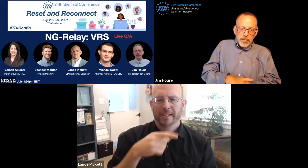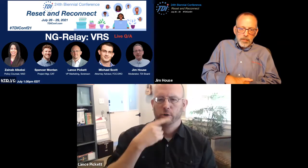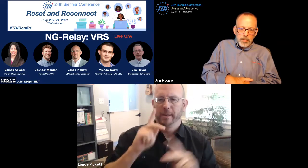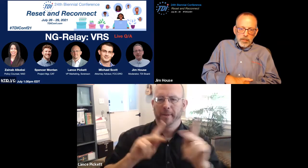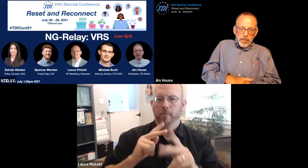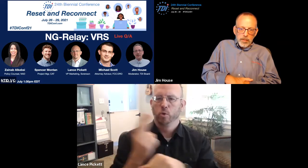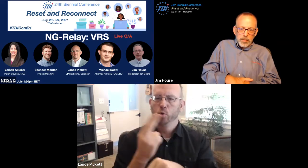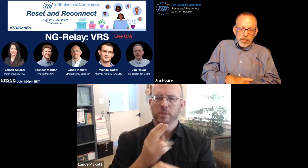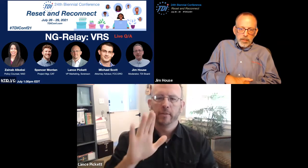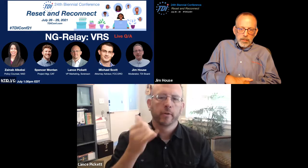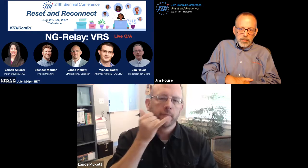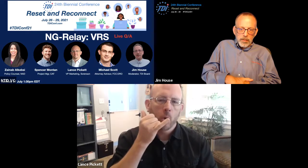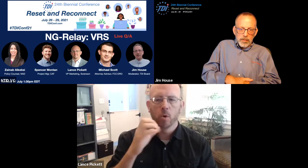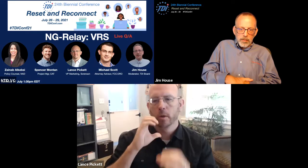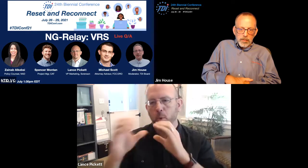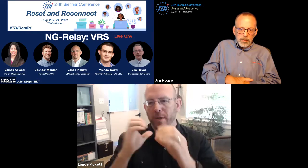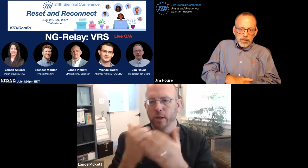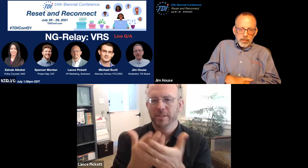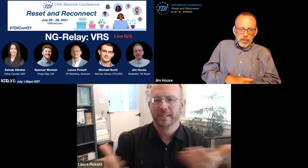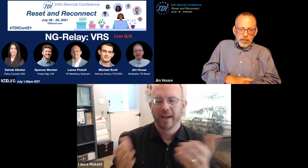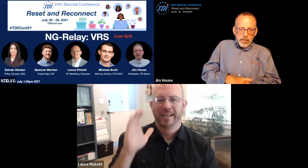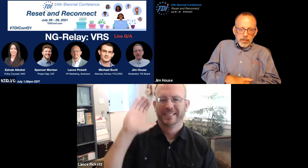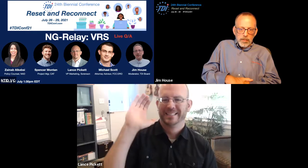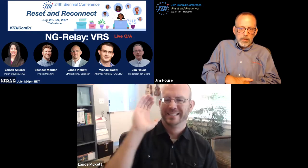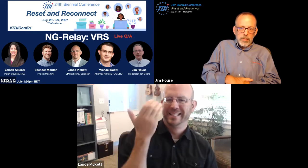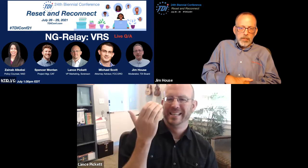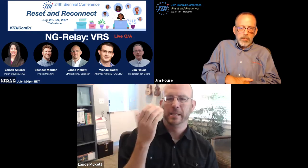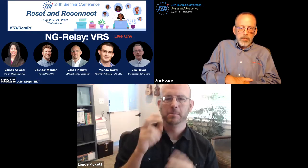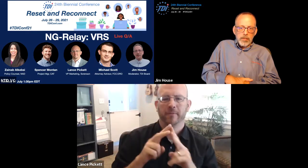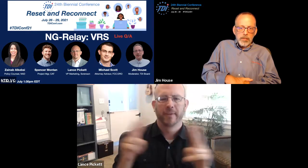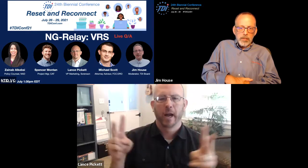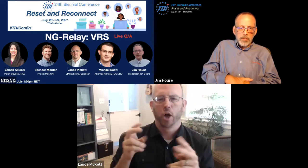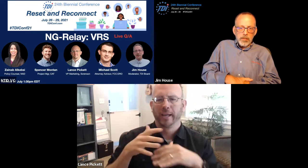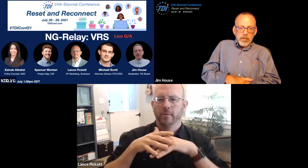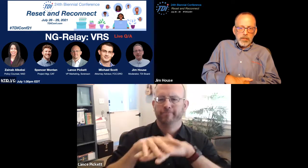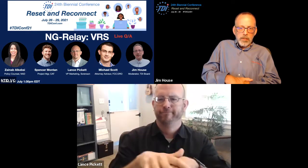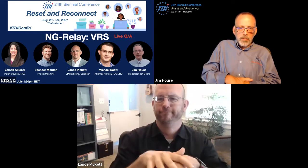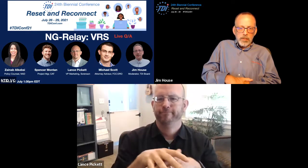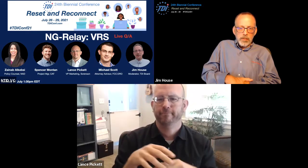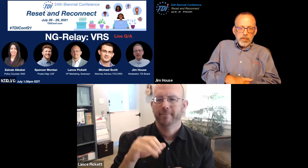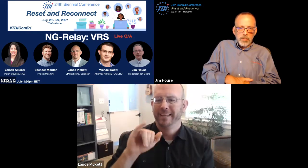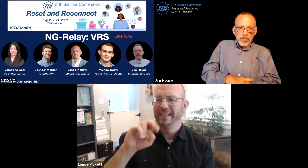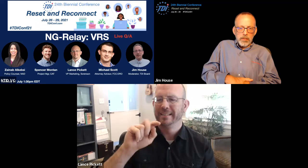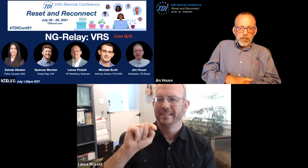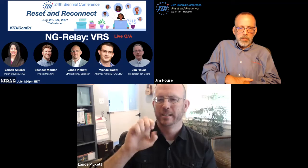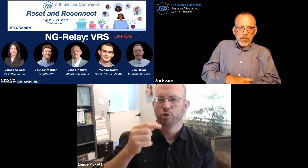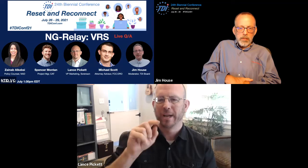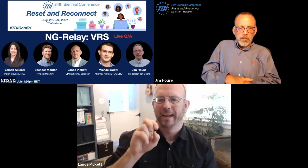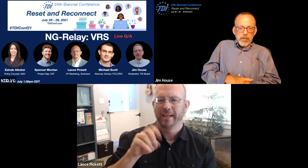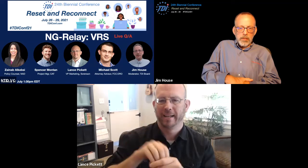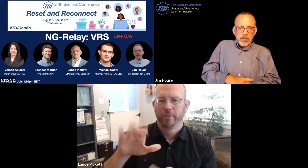world, hearing people use their phones to communicate, their devices. It seems very